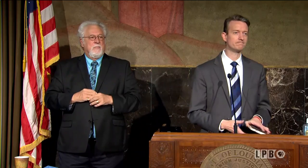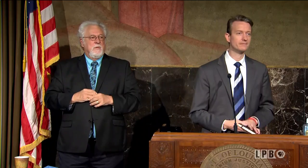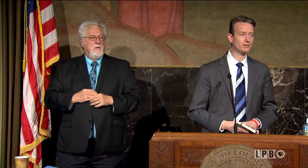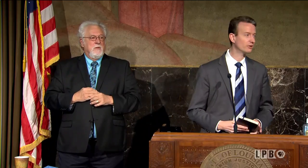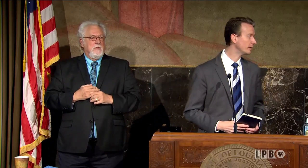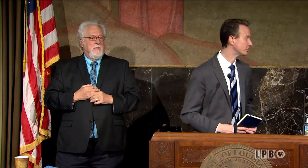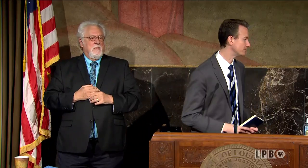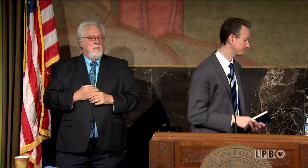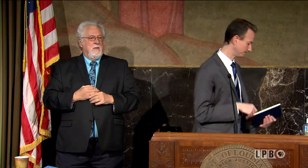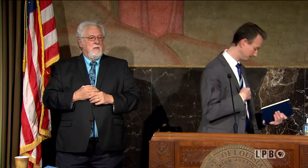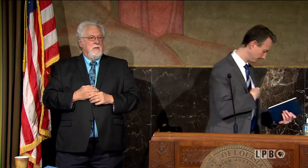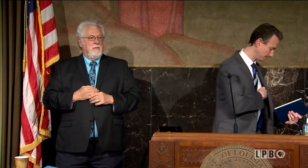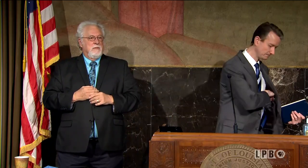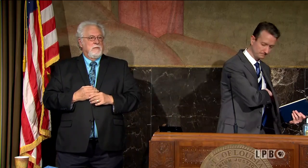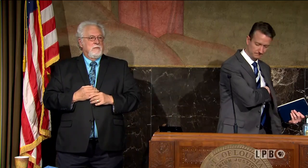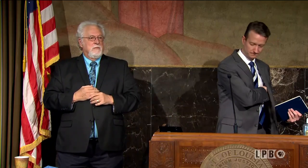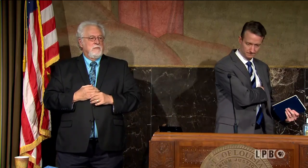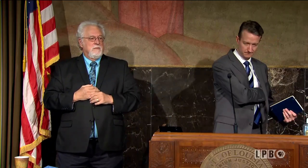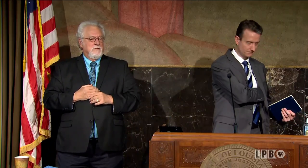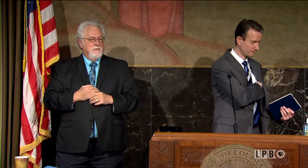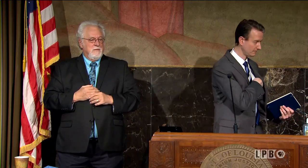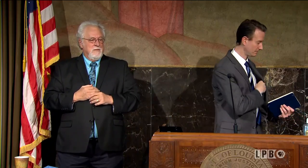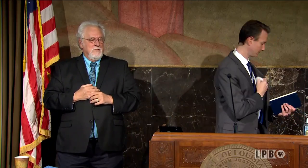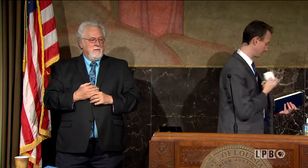Okay, thank you very much.